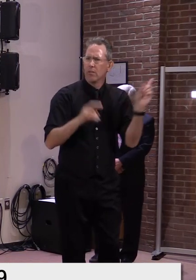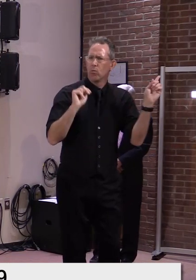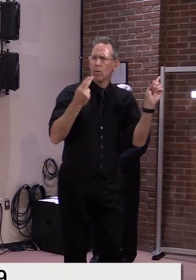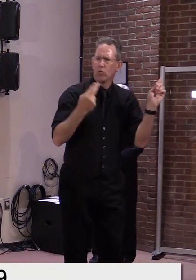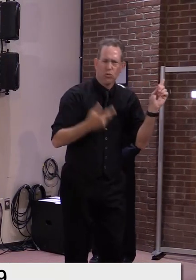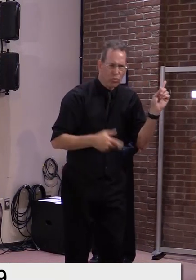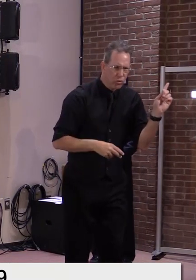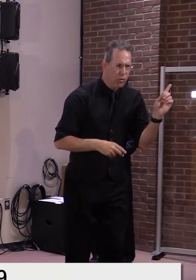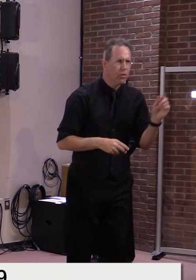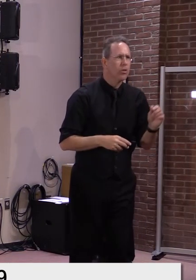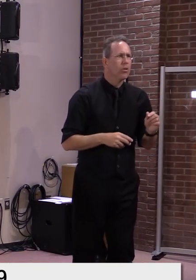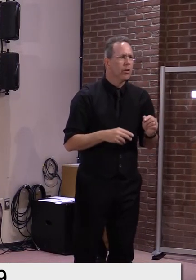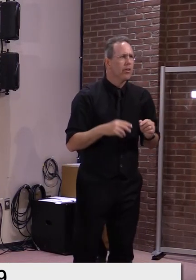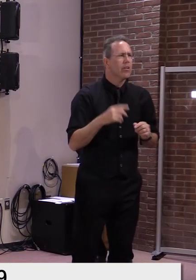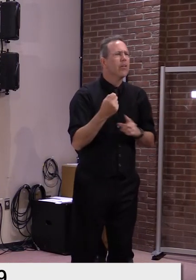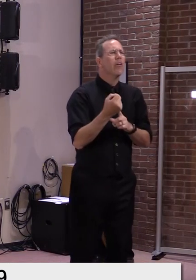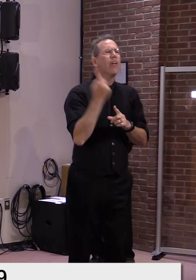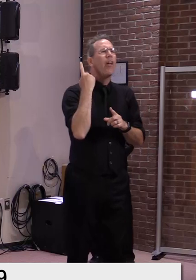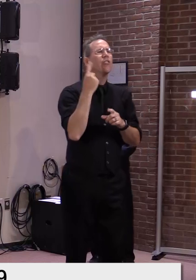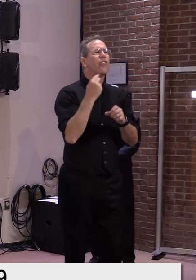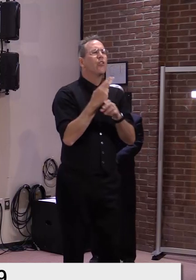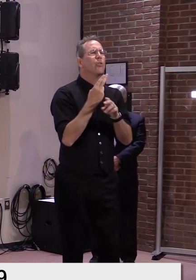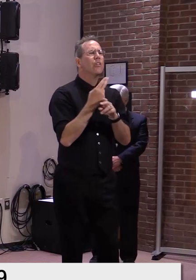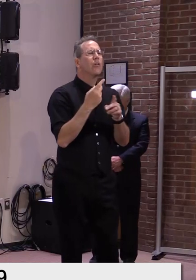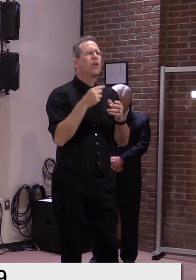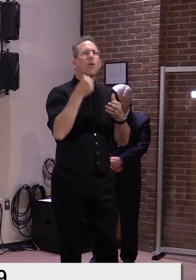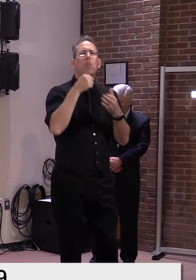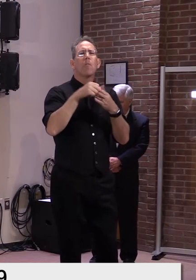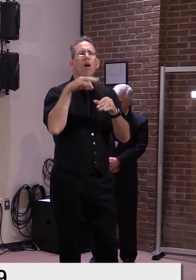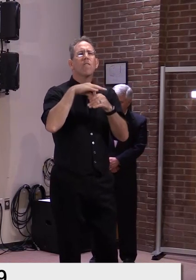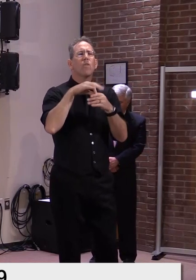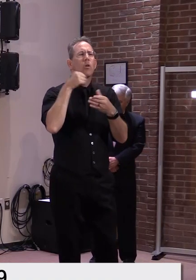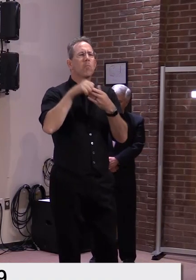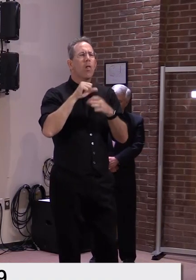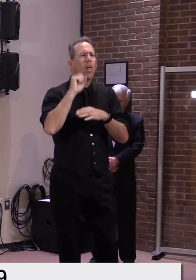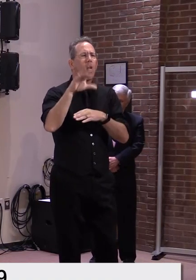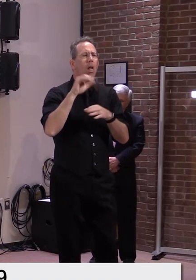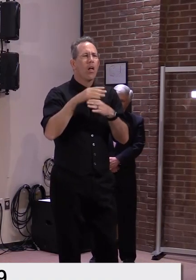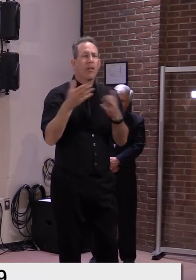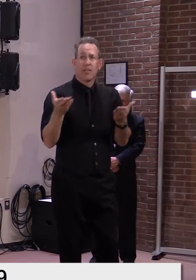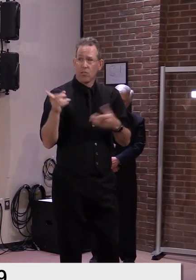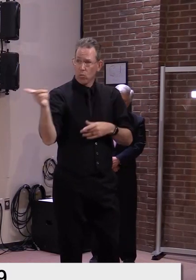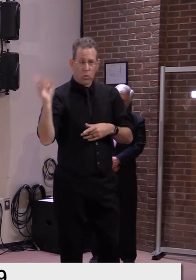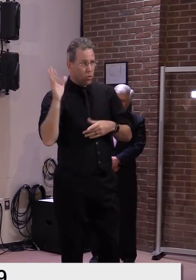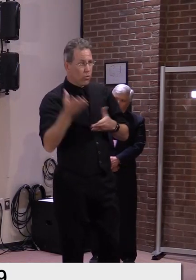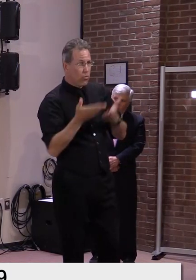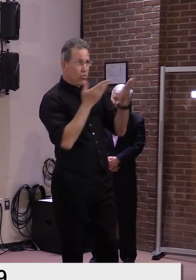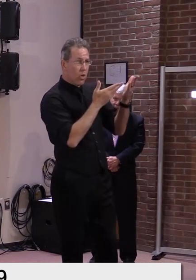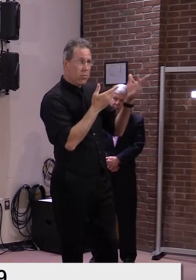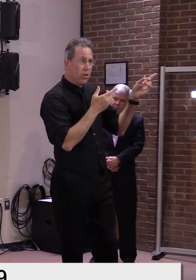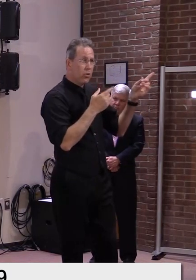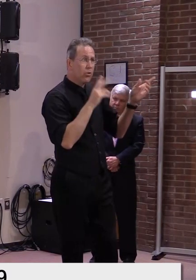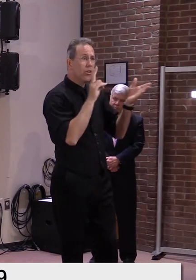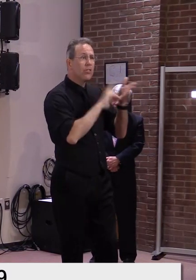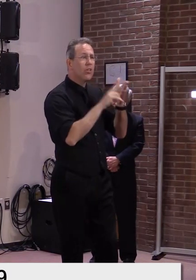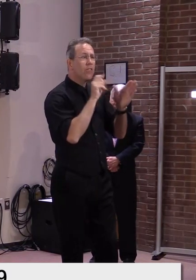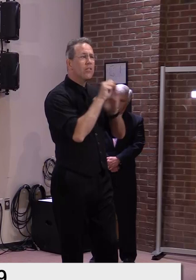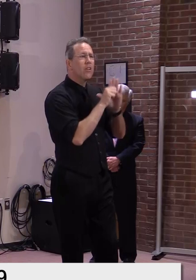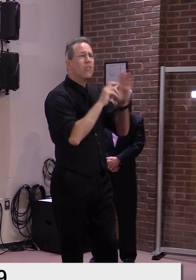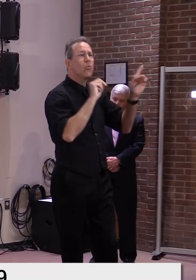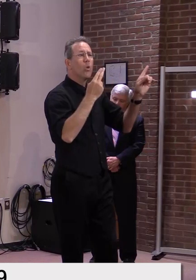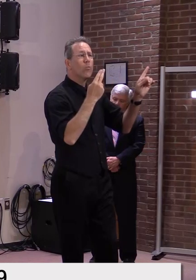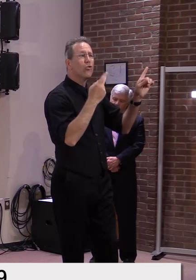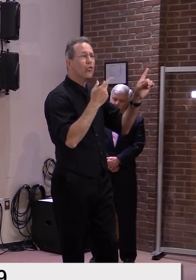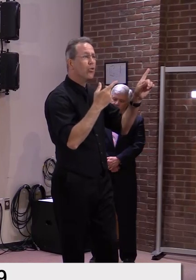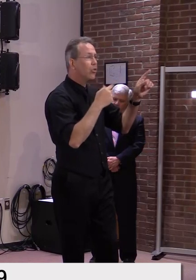time, would you recommend that our Secretary of State investigate whether Vermont had similar problems?